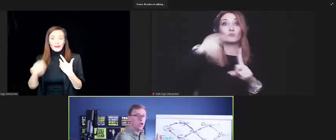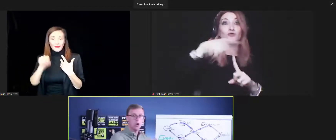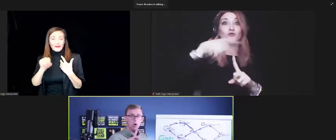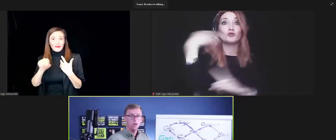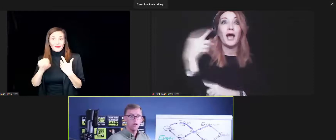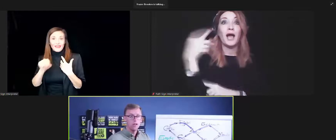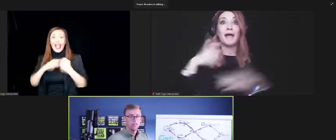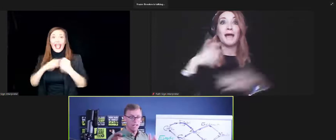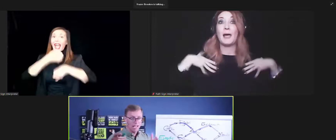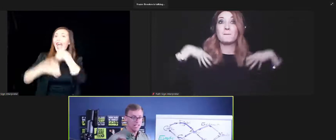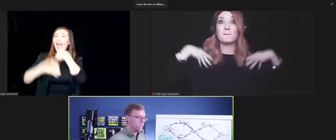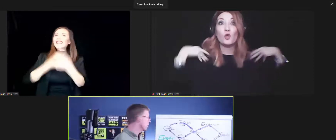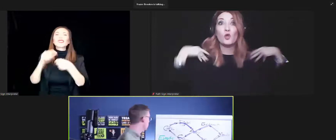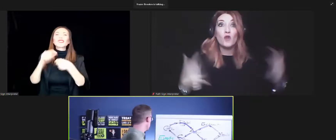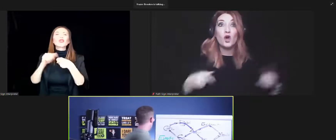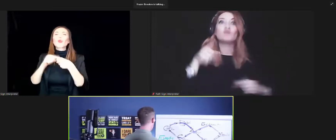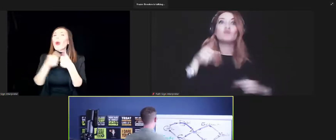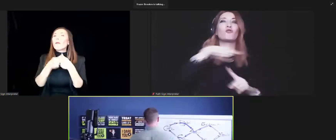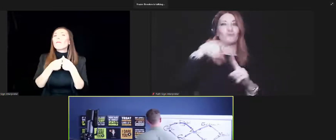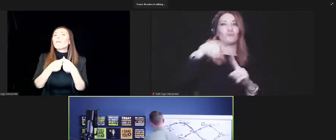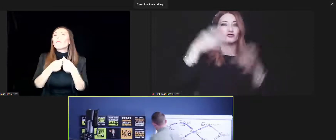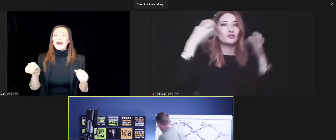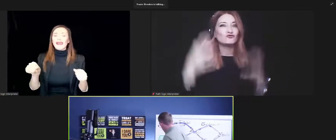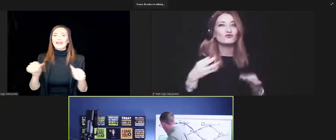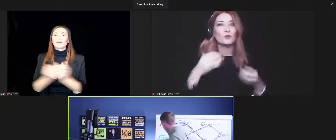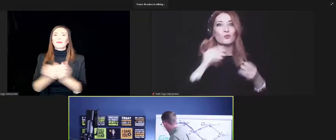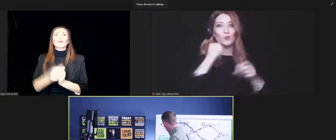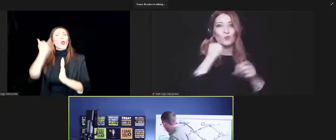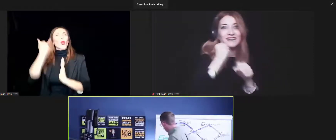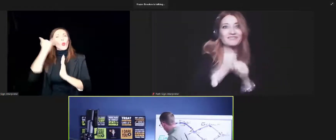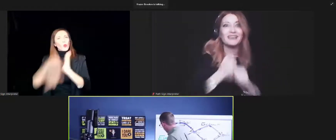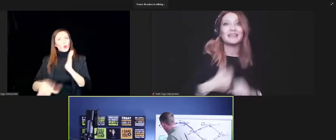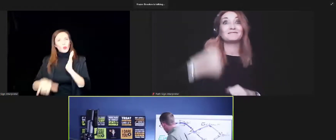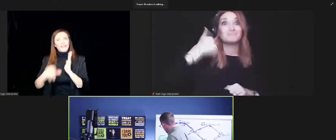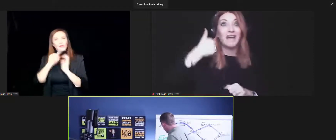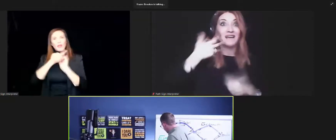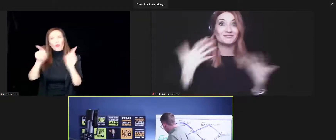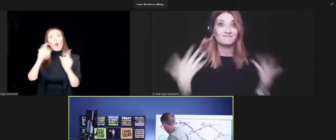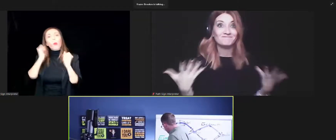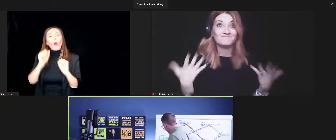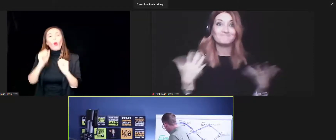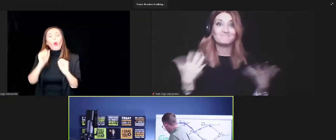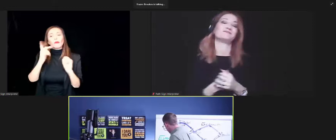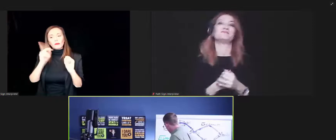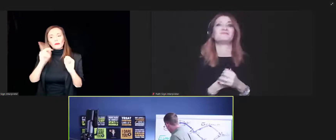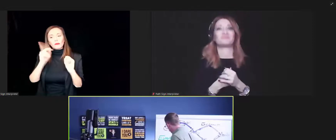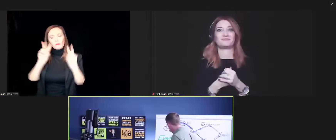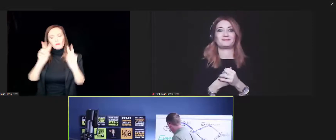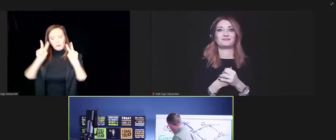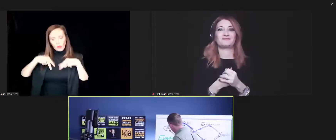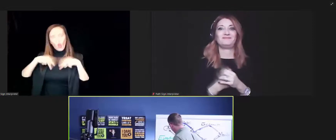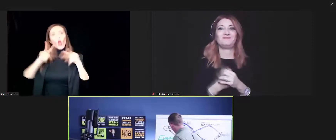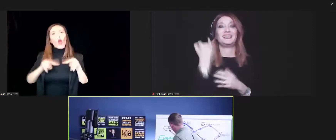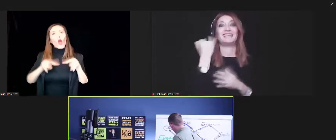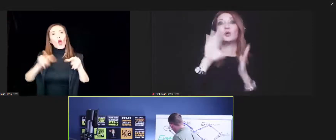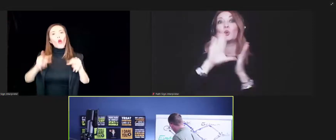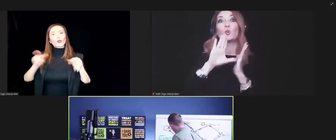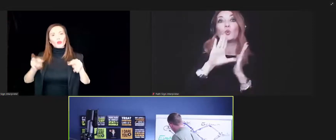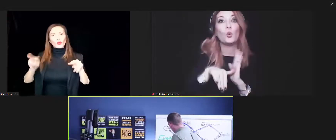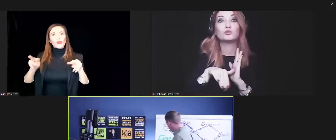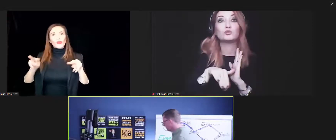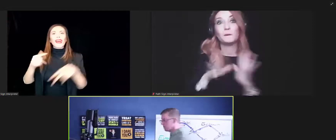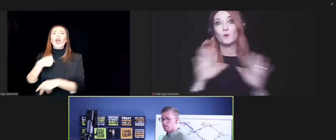can control, the last thing you can control is, I'm going to call it books.